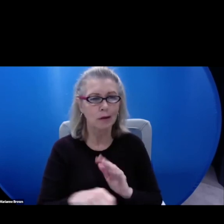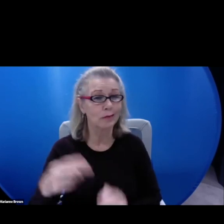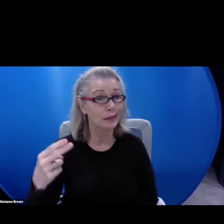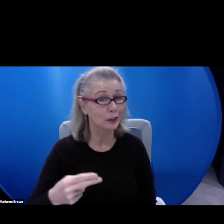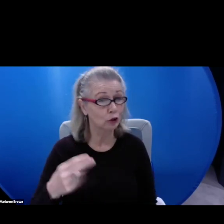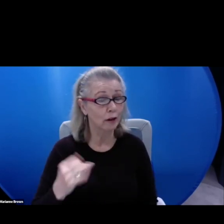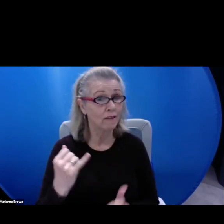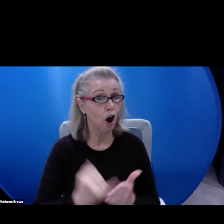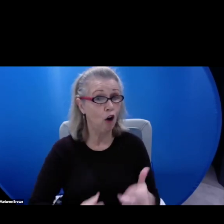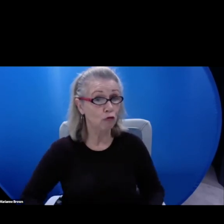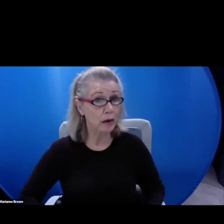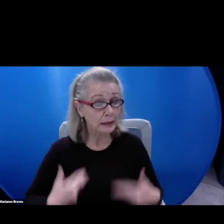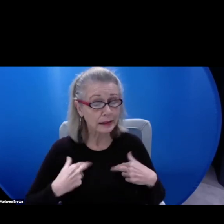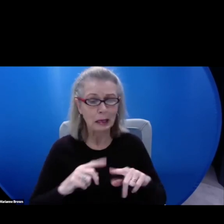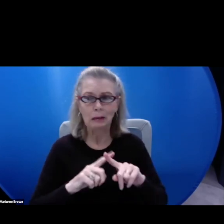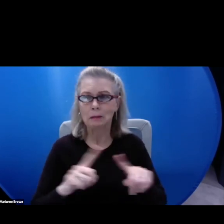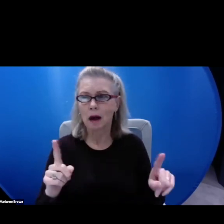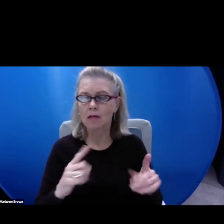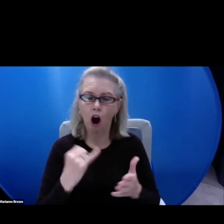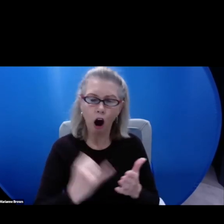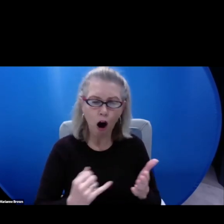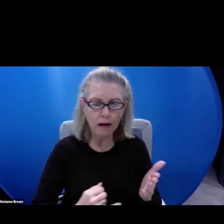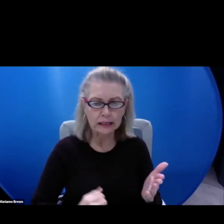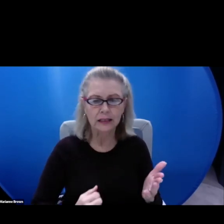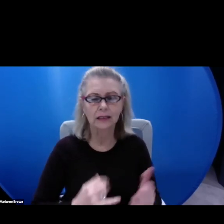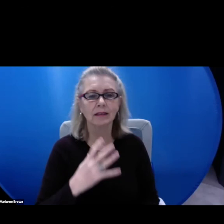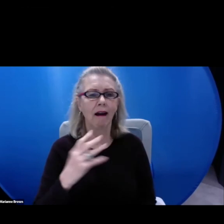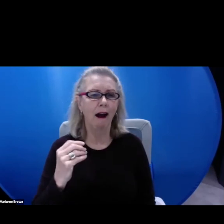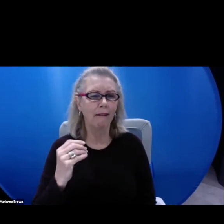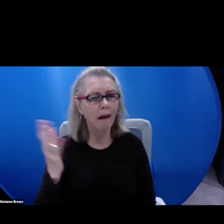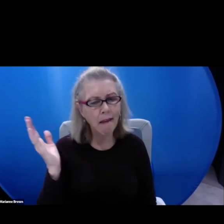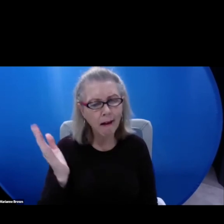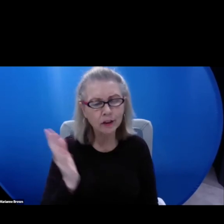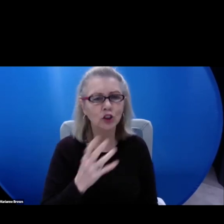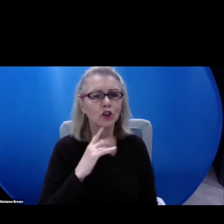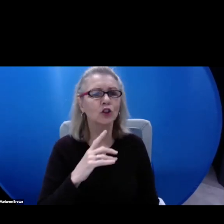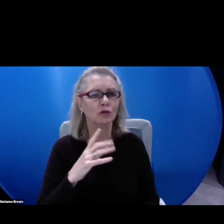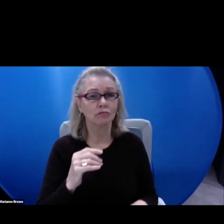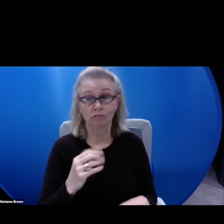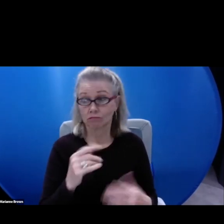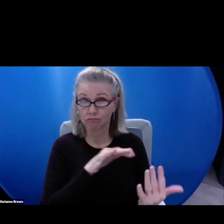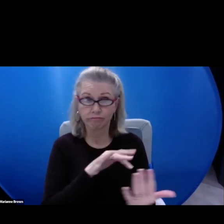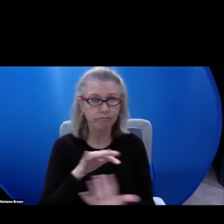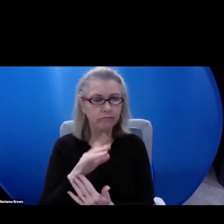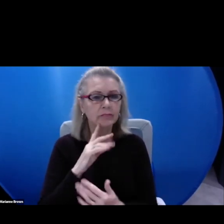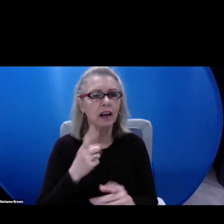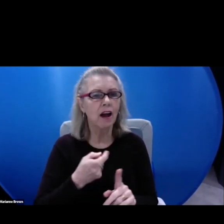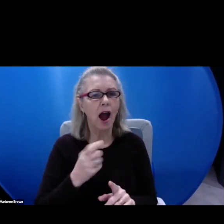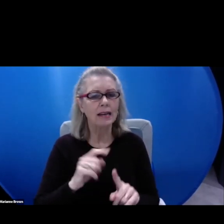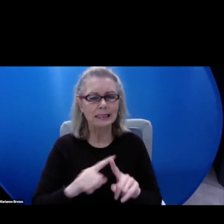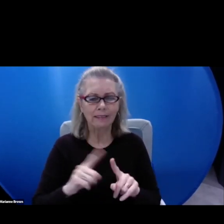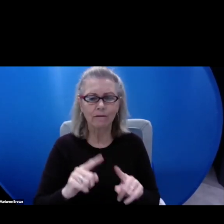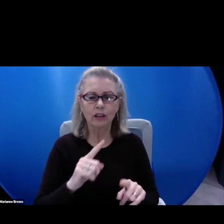However, articles, lecture documents, and art history studies do exist concerning the artist colonies of